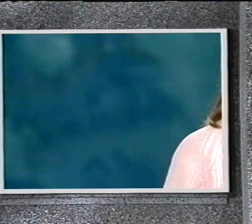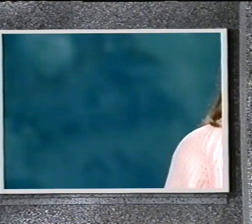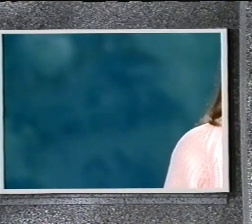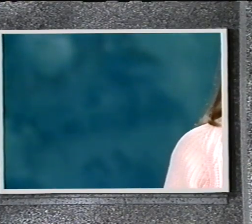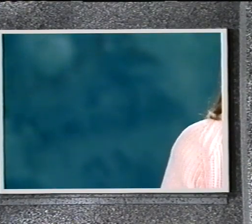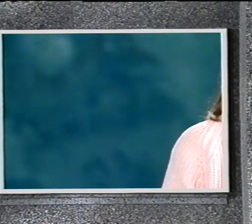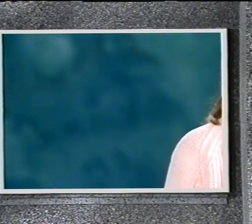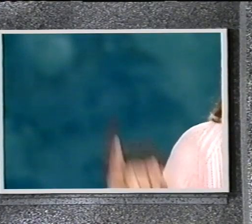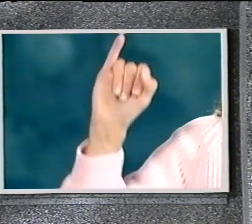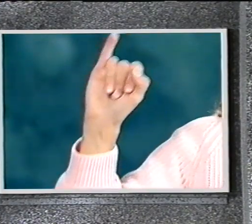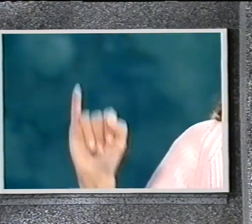movement.